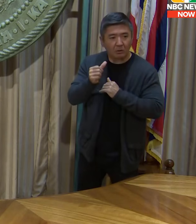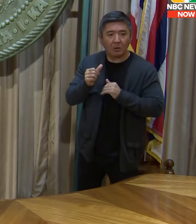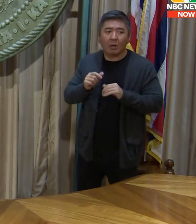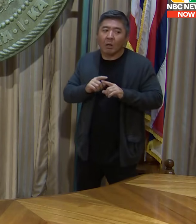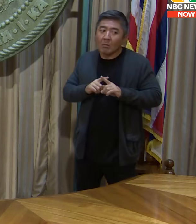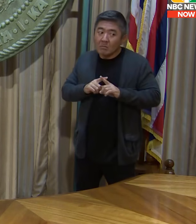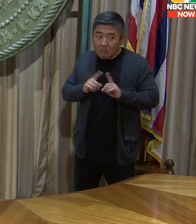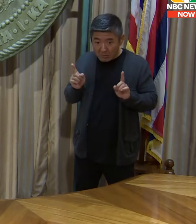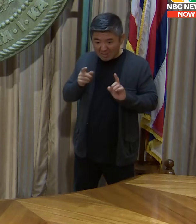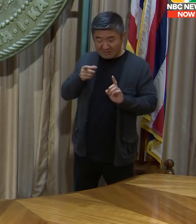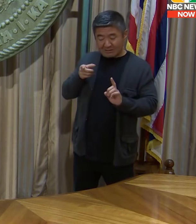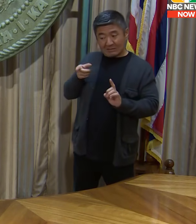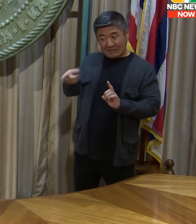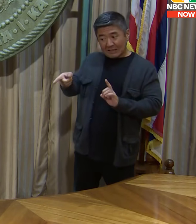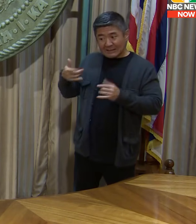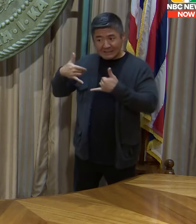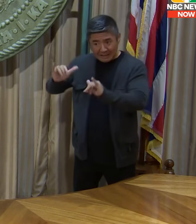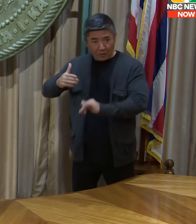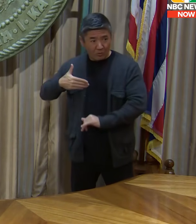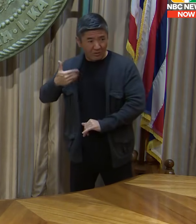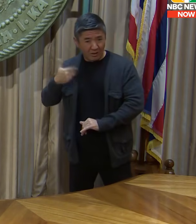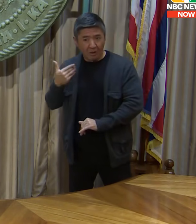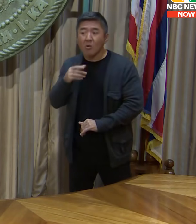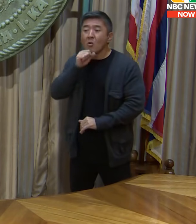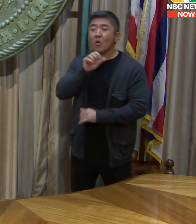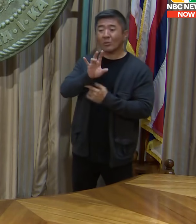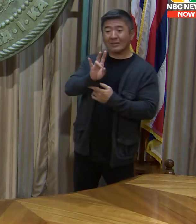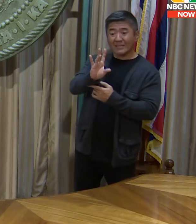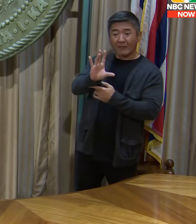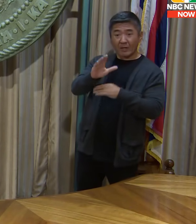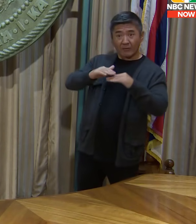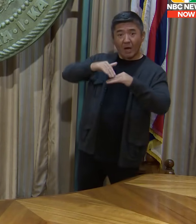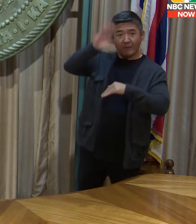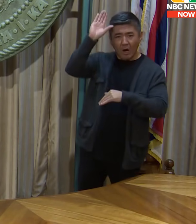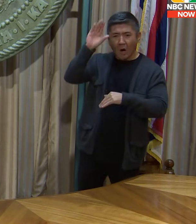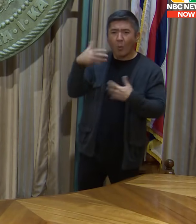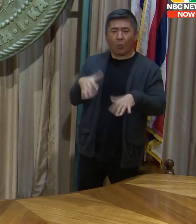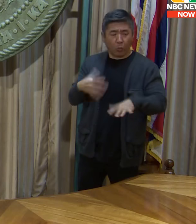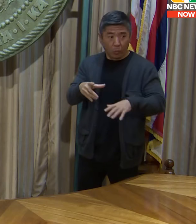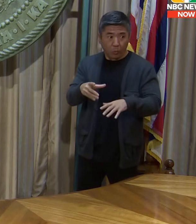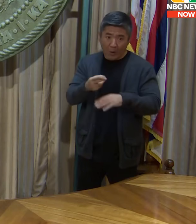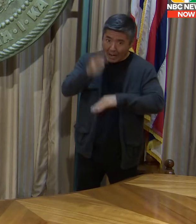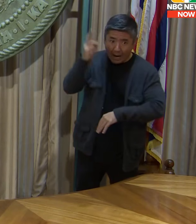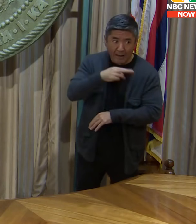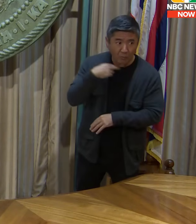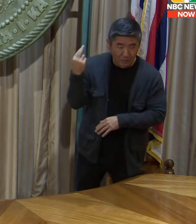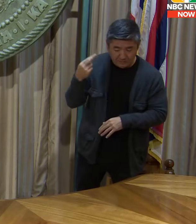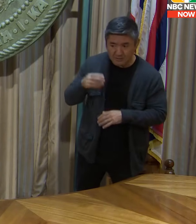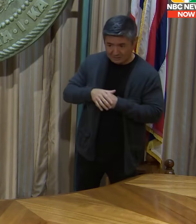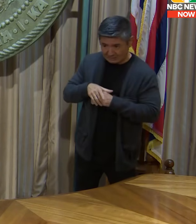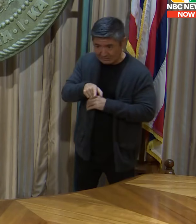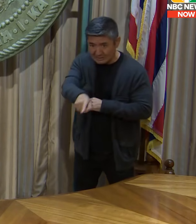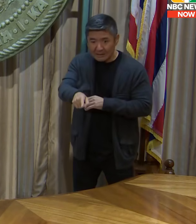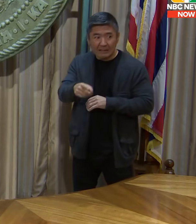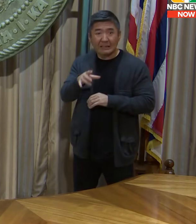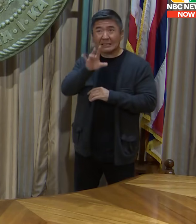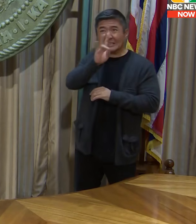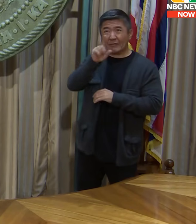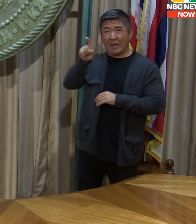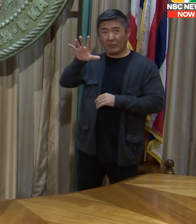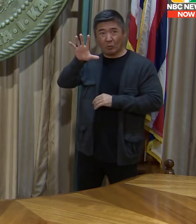rate does, of course, occur in people who are 75 and older, much higher rates of mortality, 8% between 75 and 80,